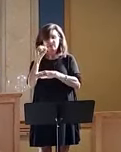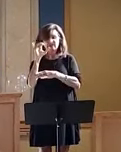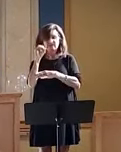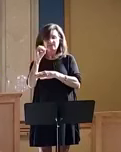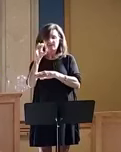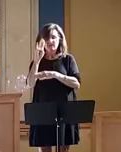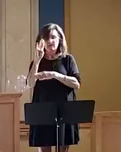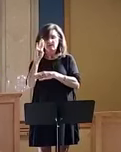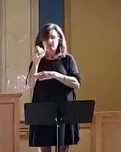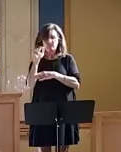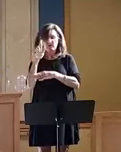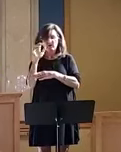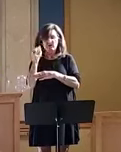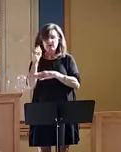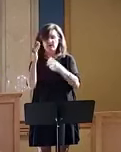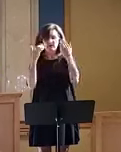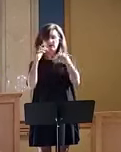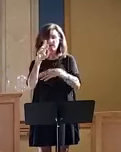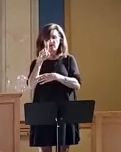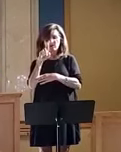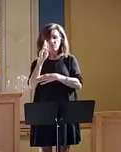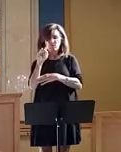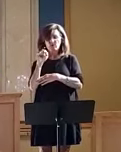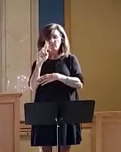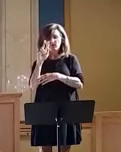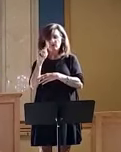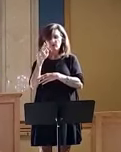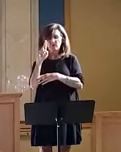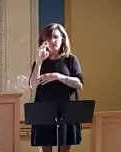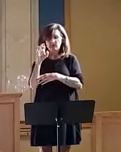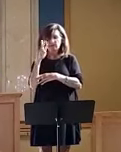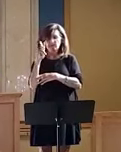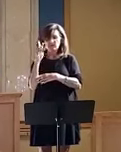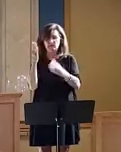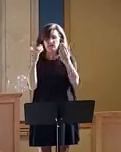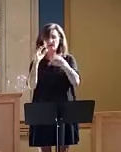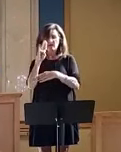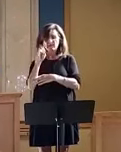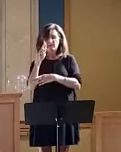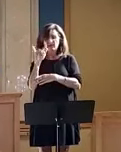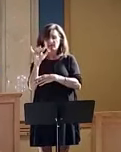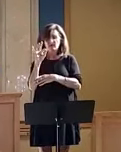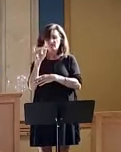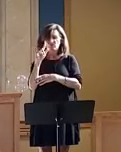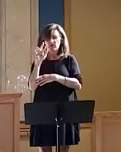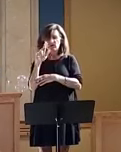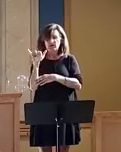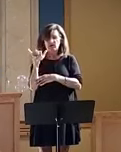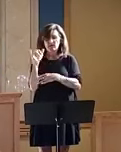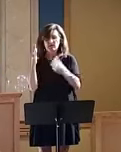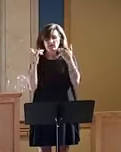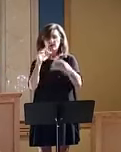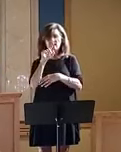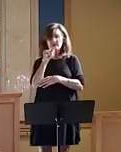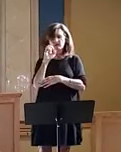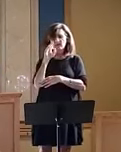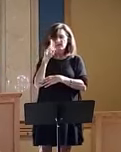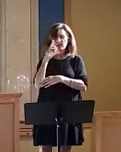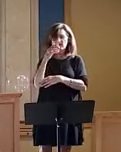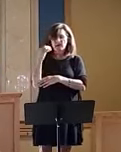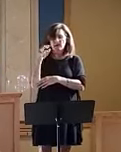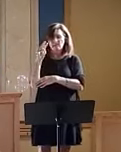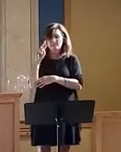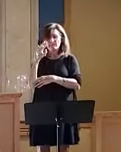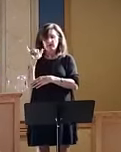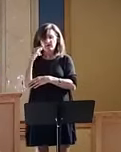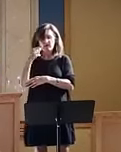Cabrera, Robert Racer, Betty Flory, Ted and Mary